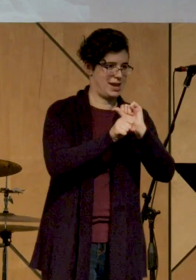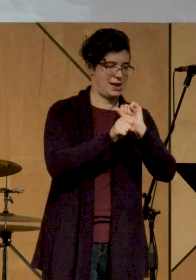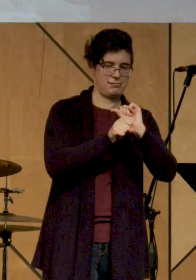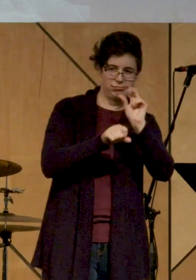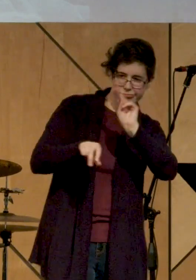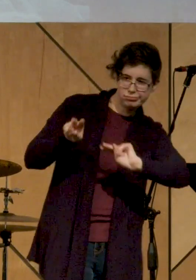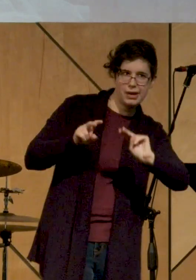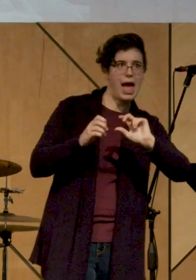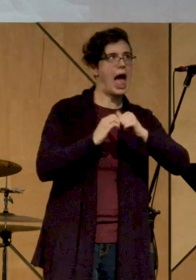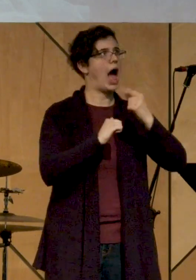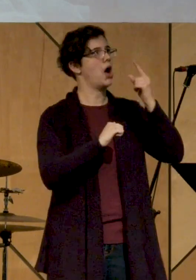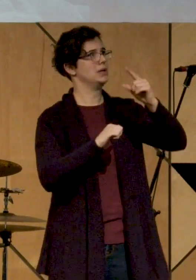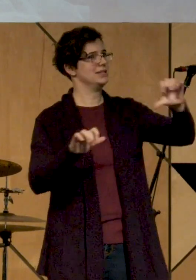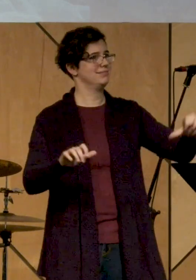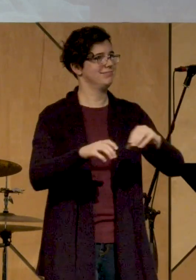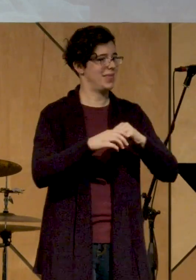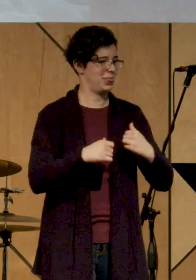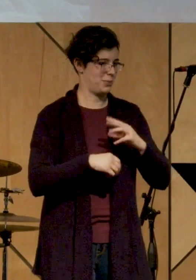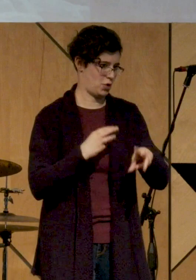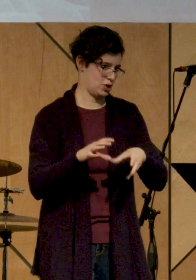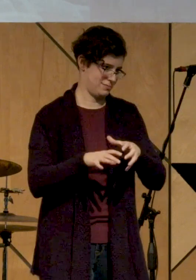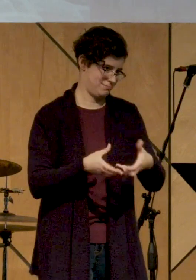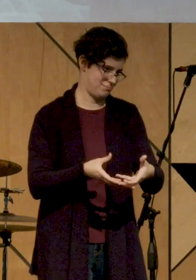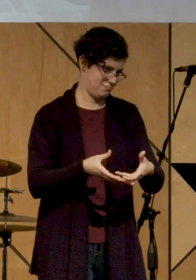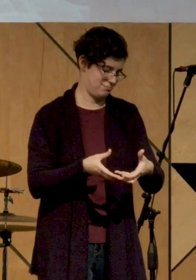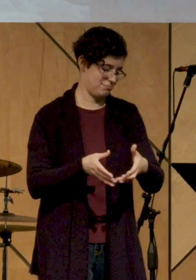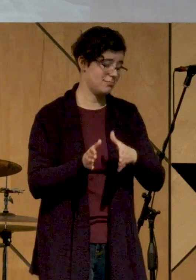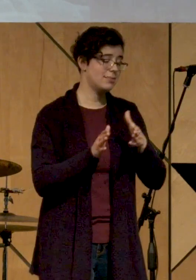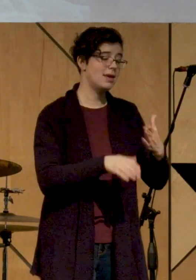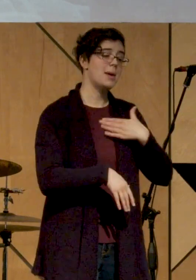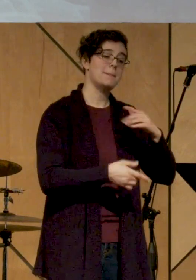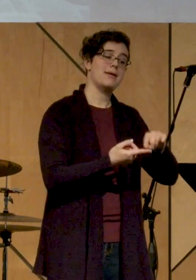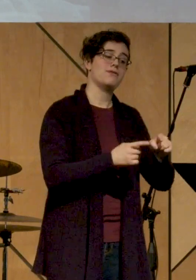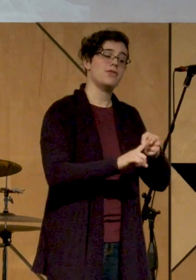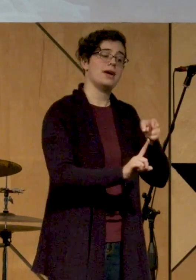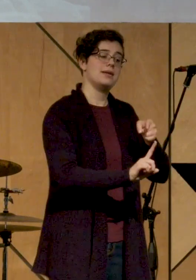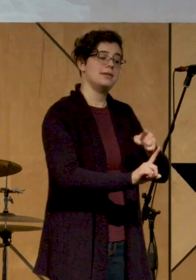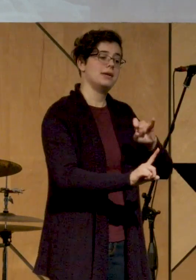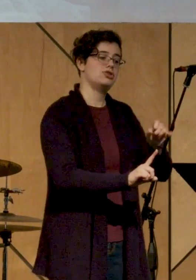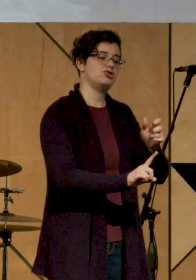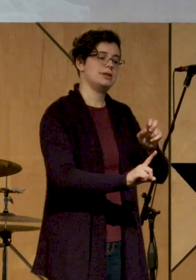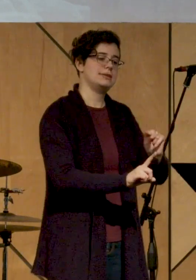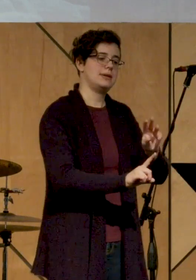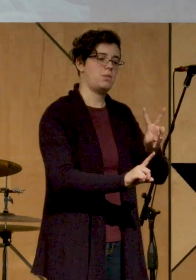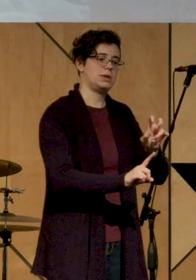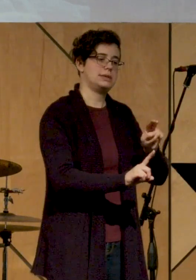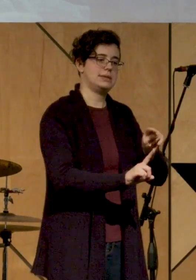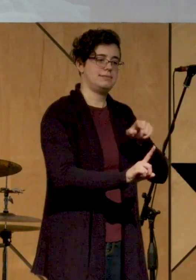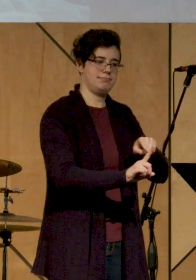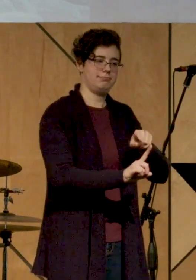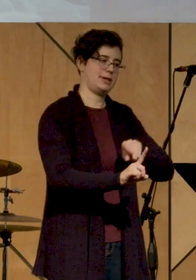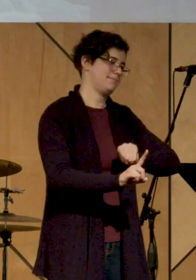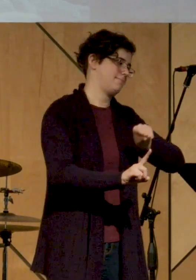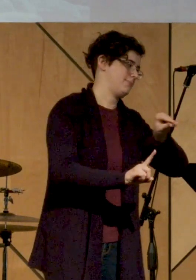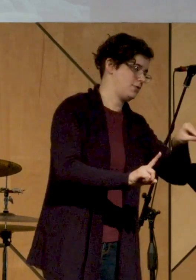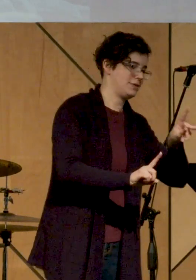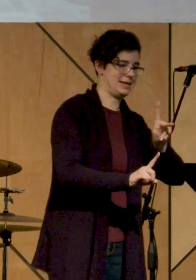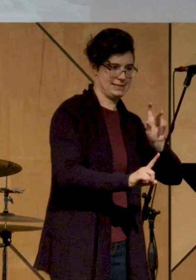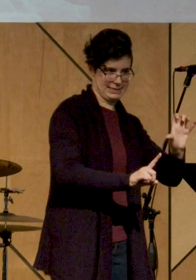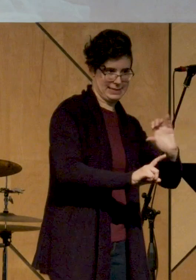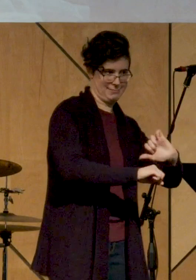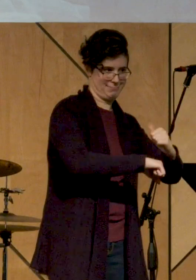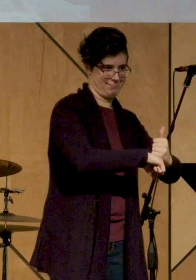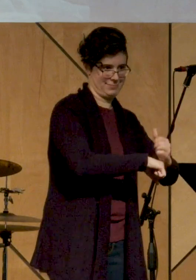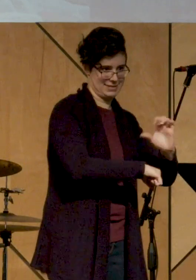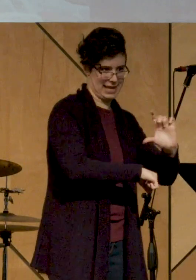the world around us. My friend Jason Wilson went down with the church plant to Kansas City,